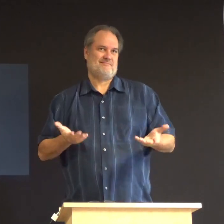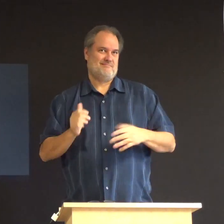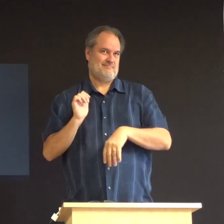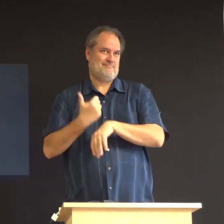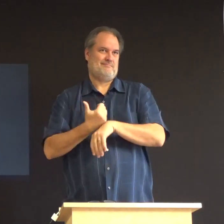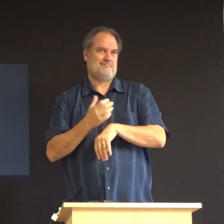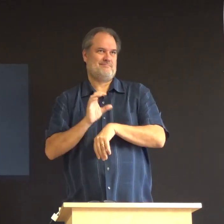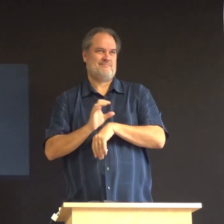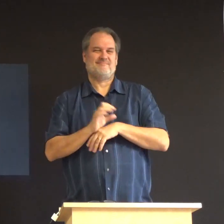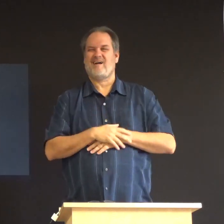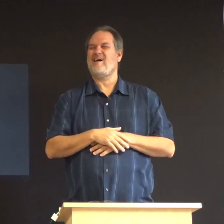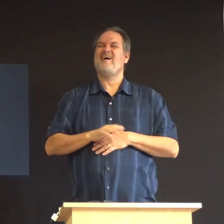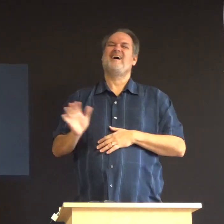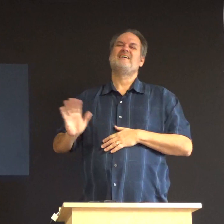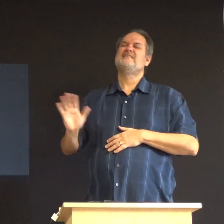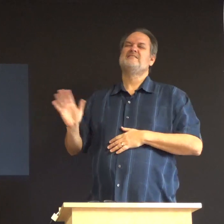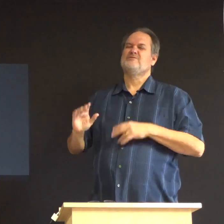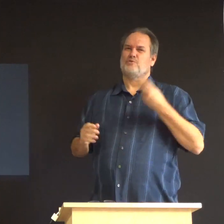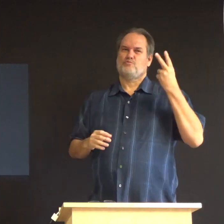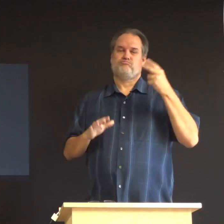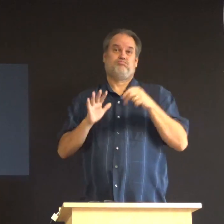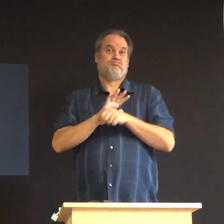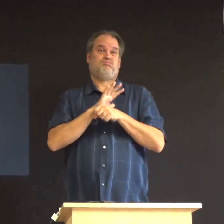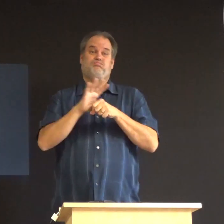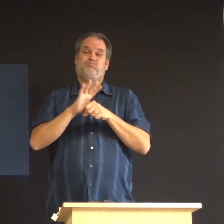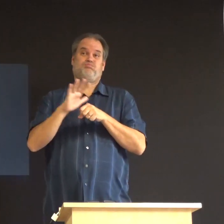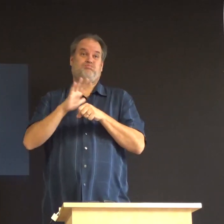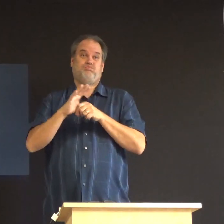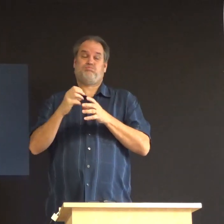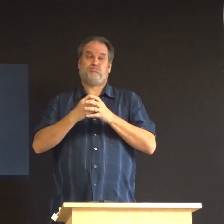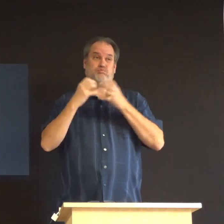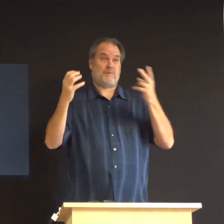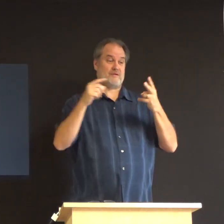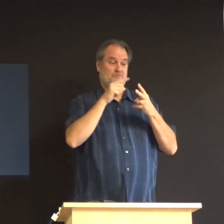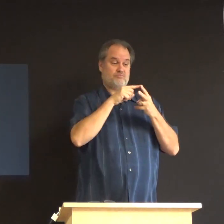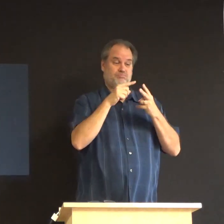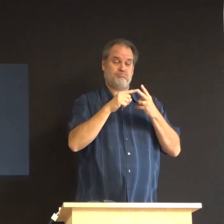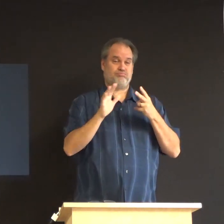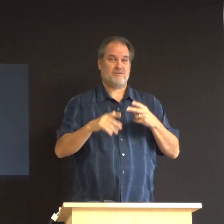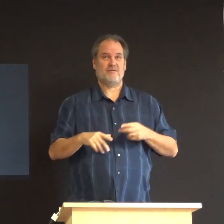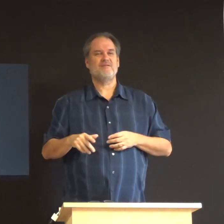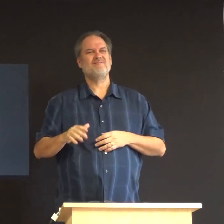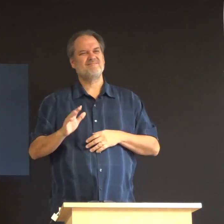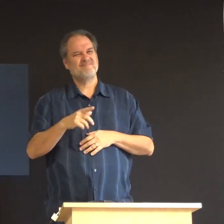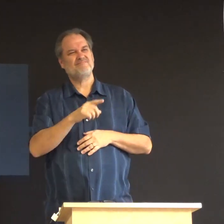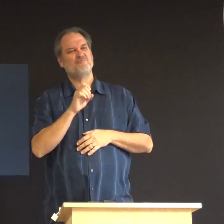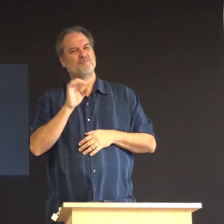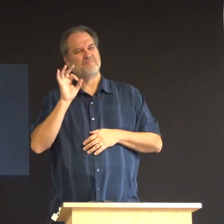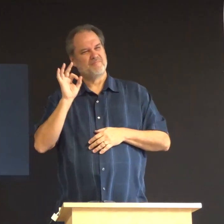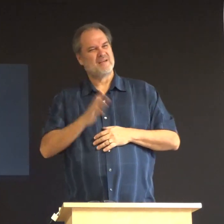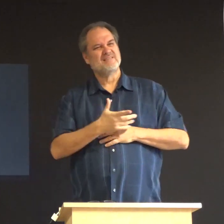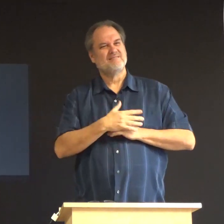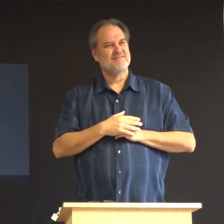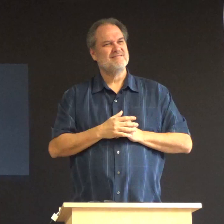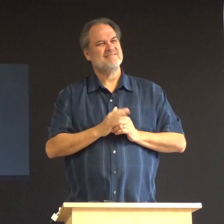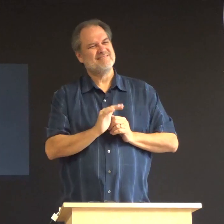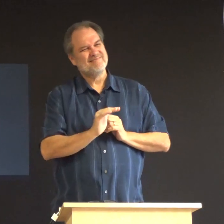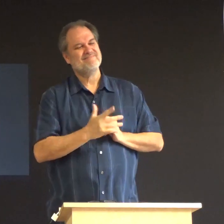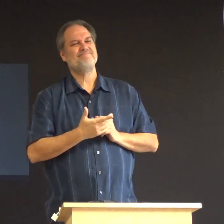and someone came to me and said, "Hey, you should pastor the church." I said, "Oh, no, I'm just so busy with these two jobs." See, and that